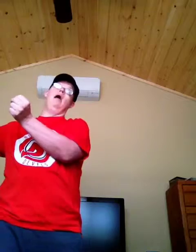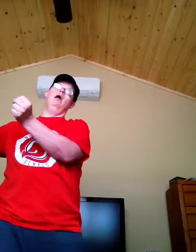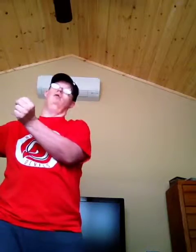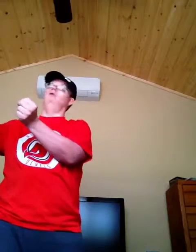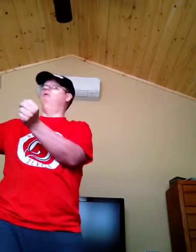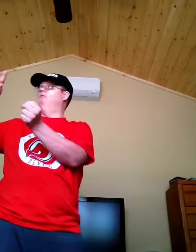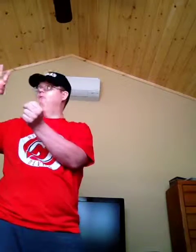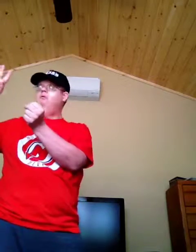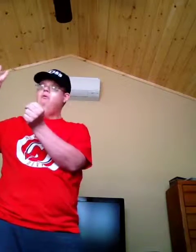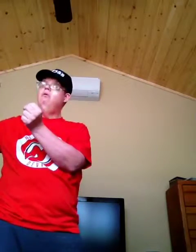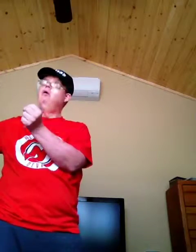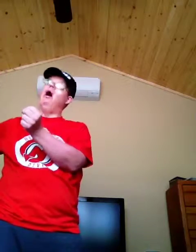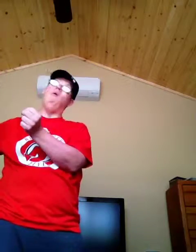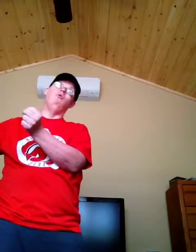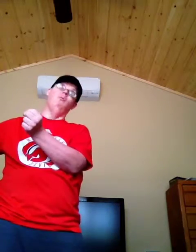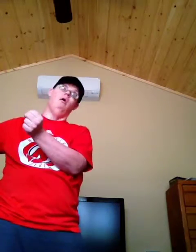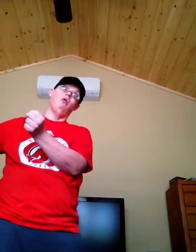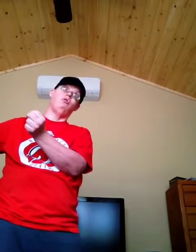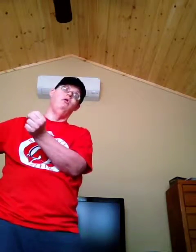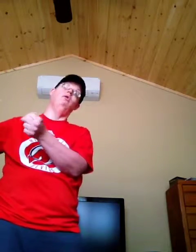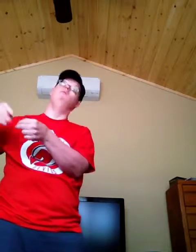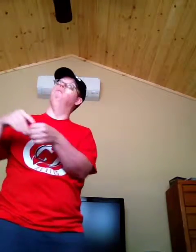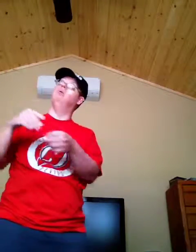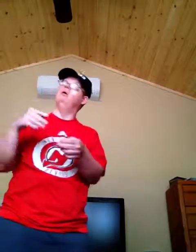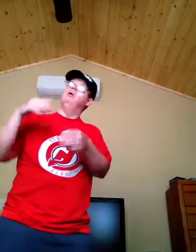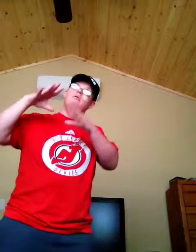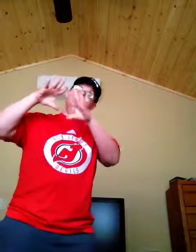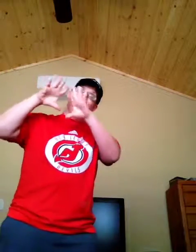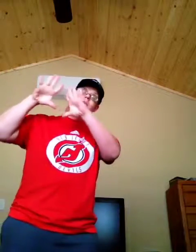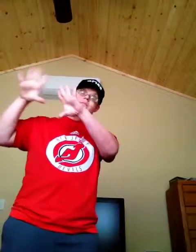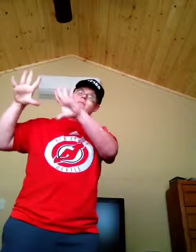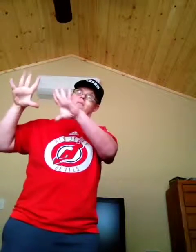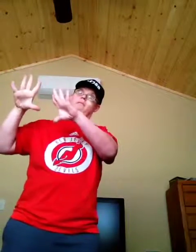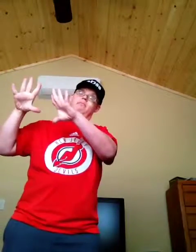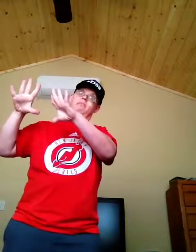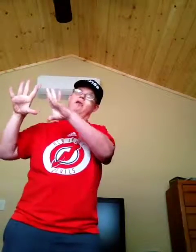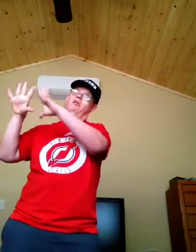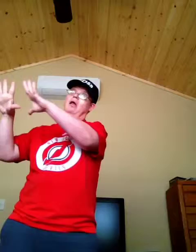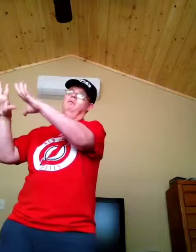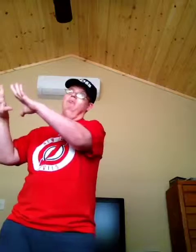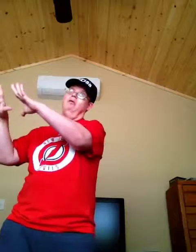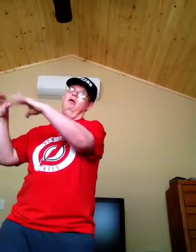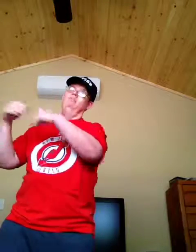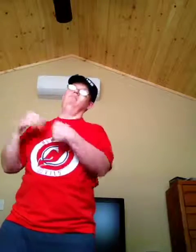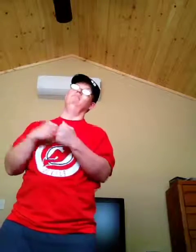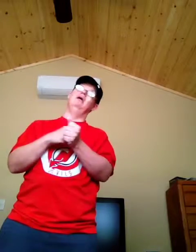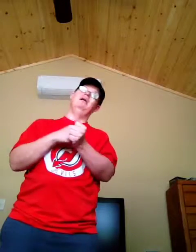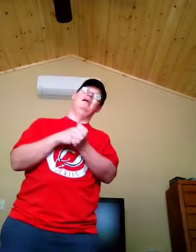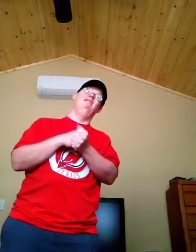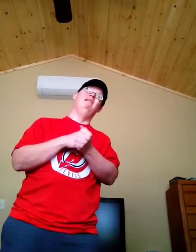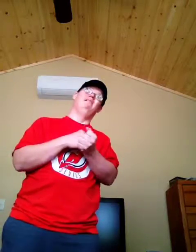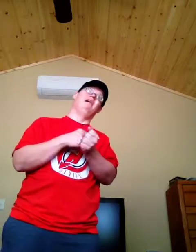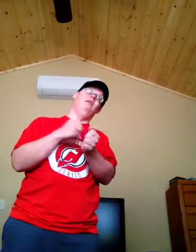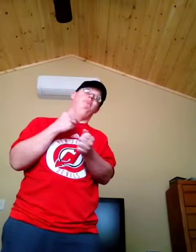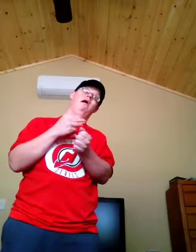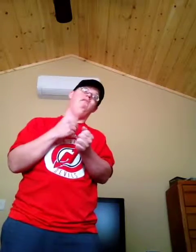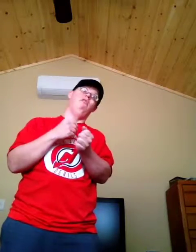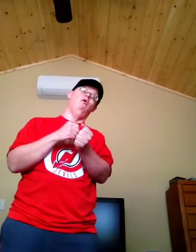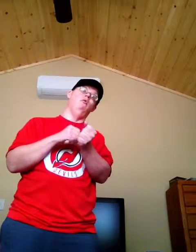And I went to Boston, but that's kind of, it's kind of private, though.